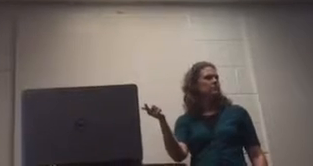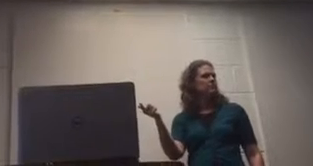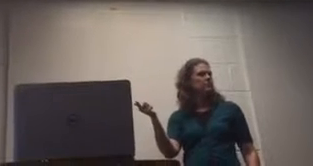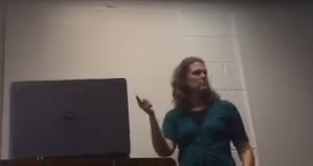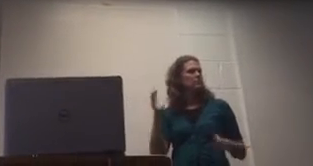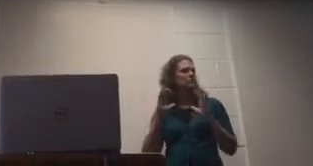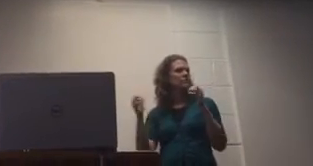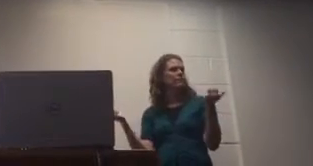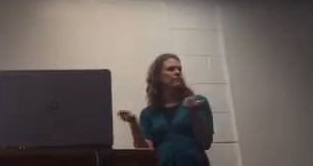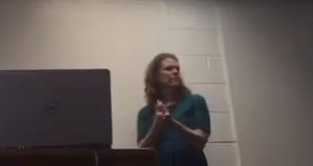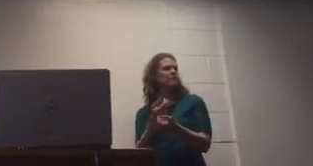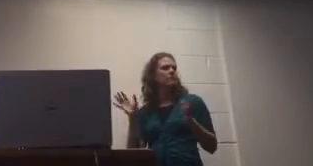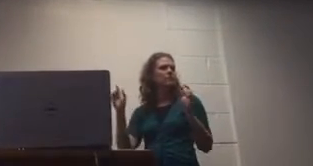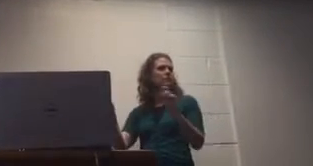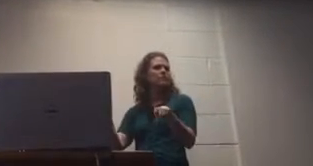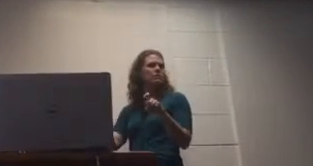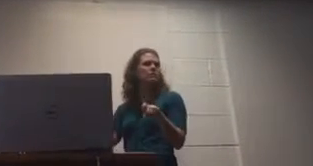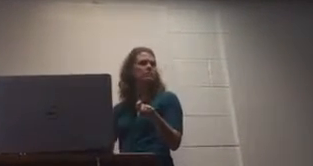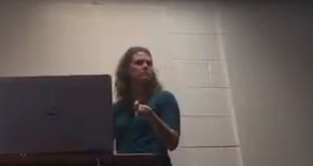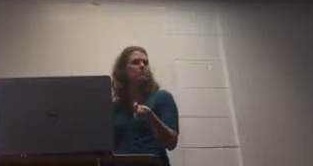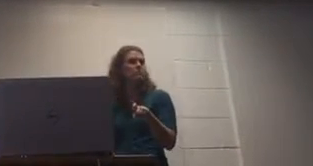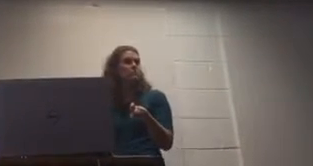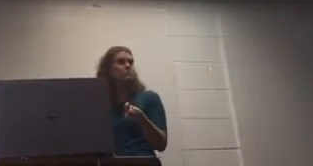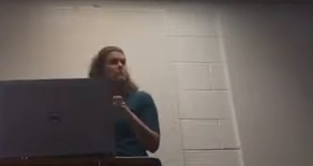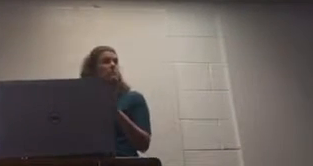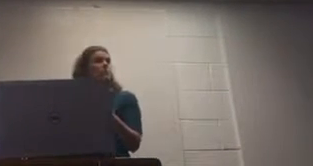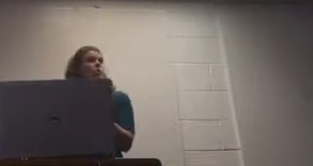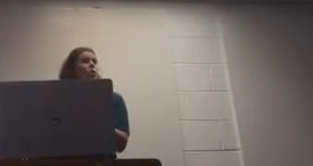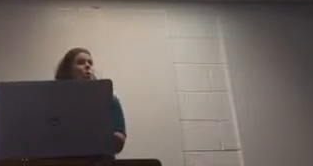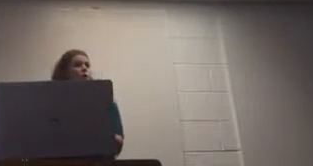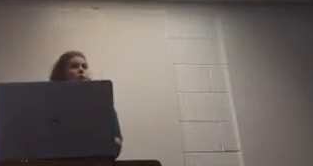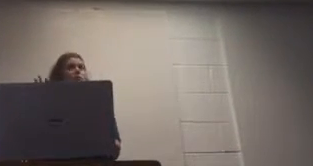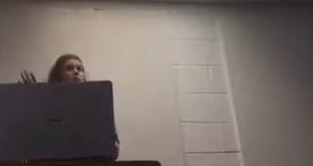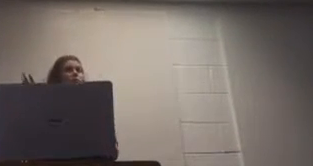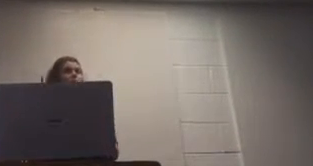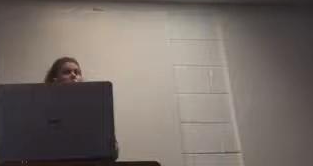fine. They're able to communicate about everything they need.